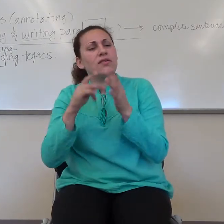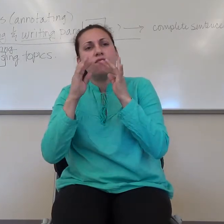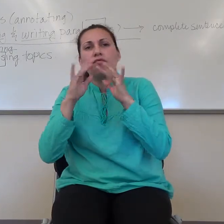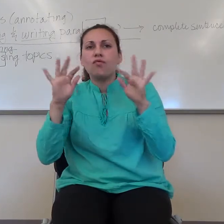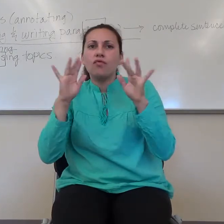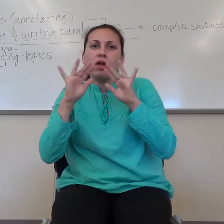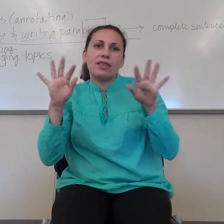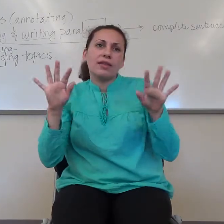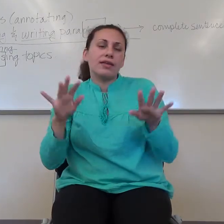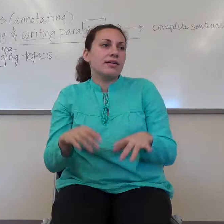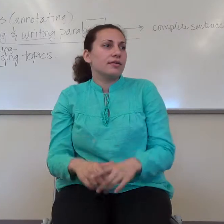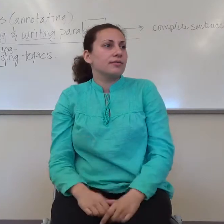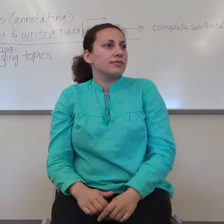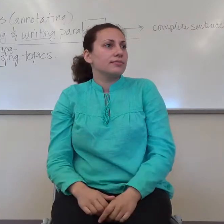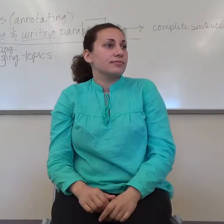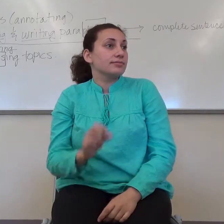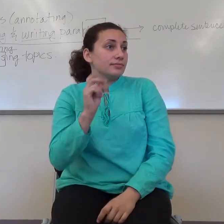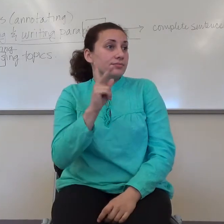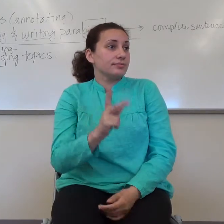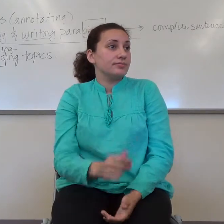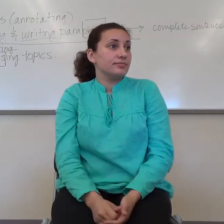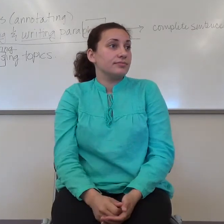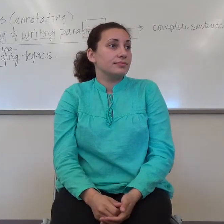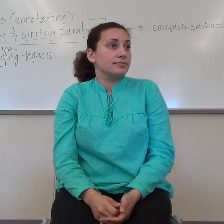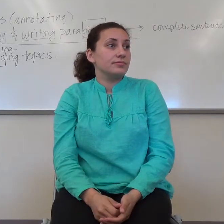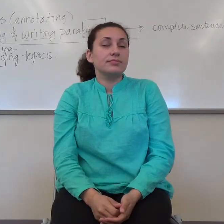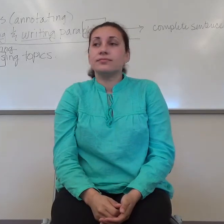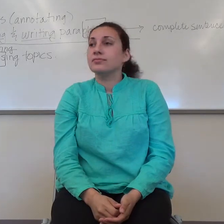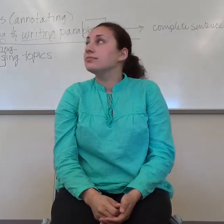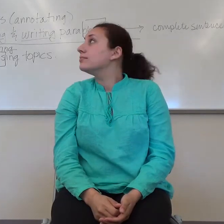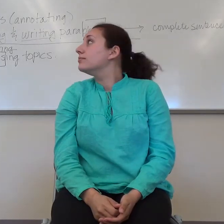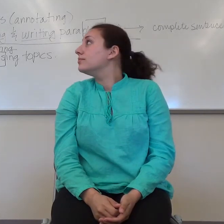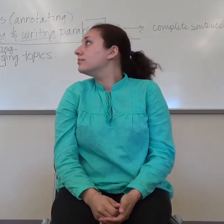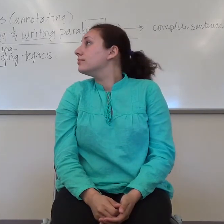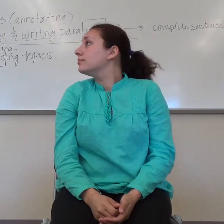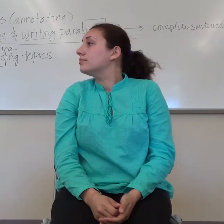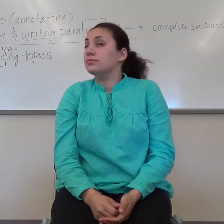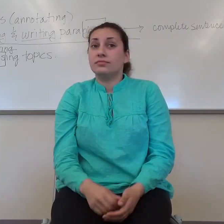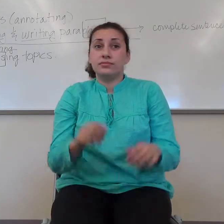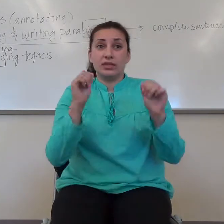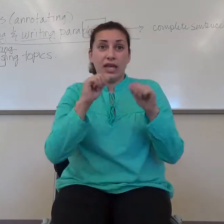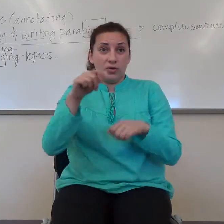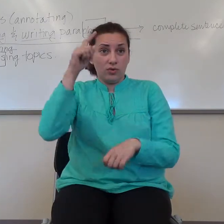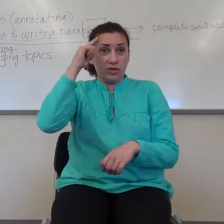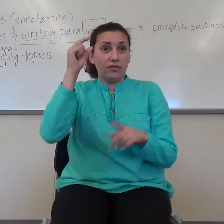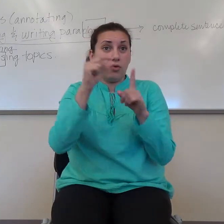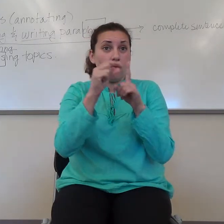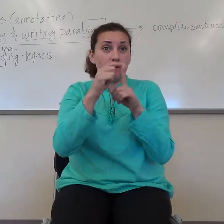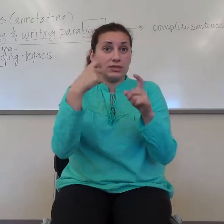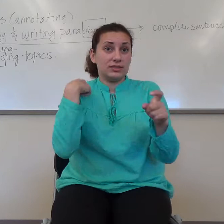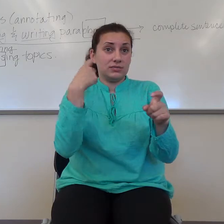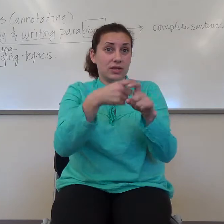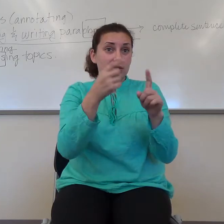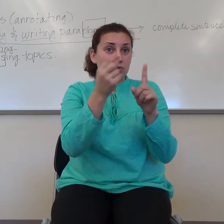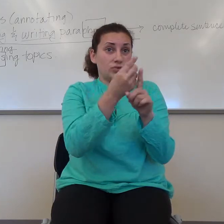Okay? Does that make sense? Can you think of a word in Spanish that uses this to